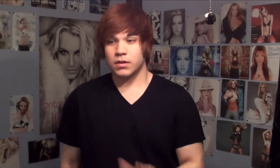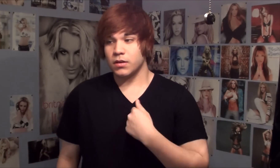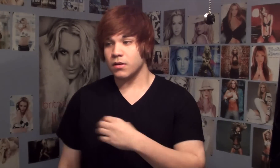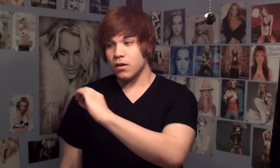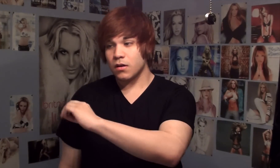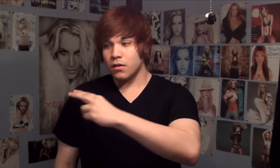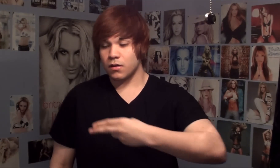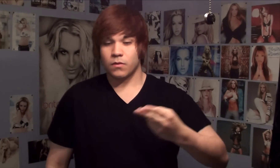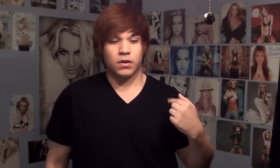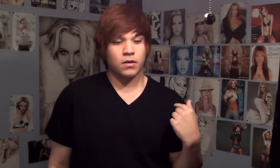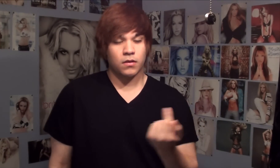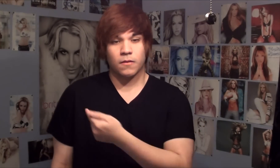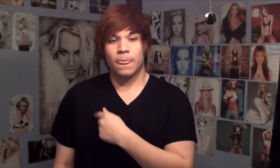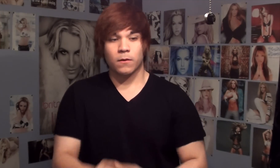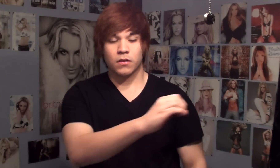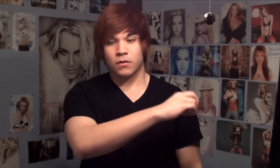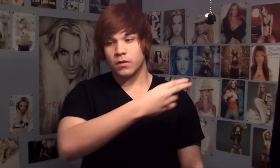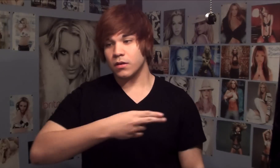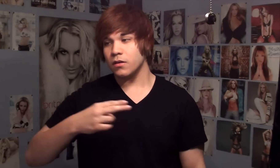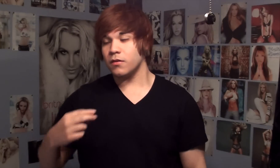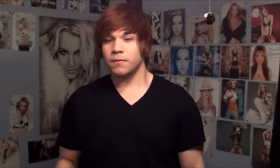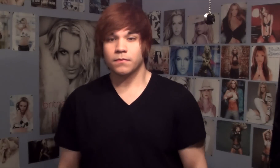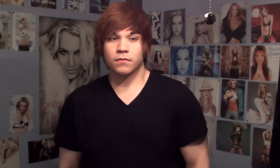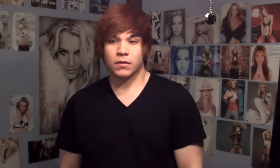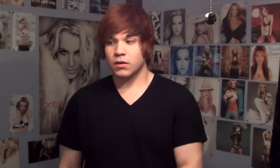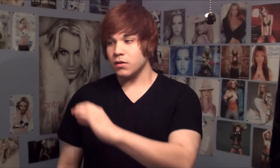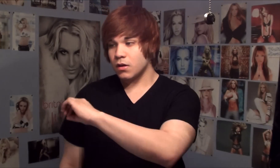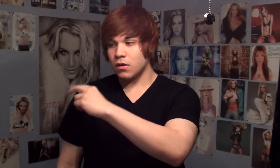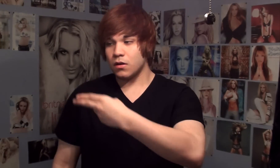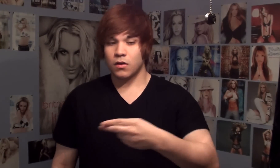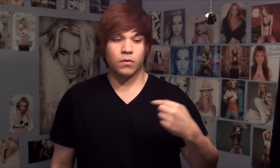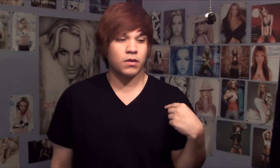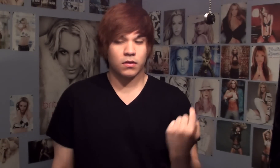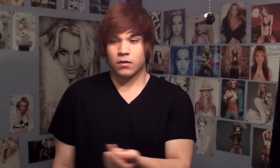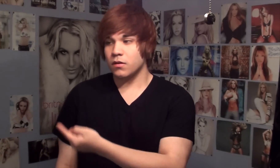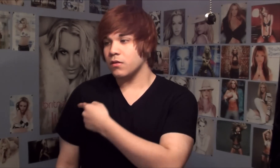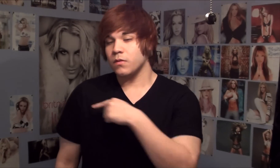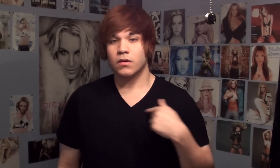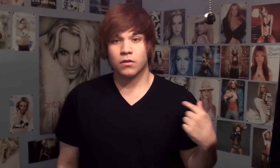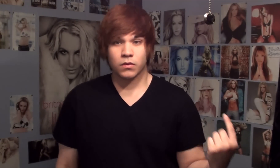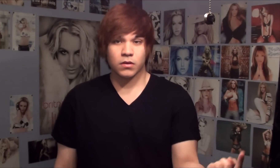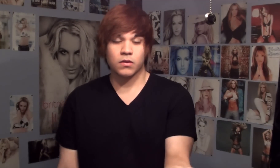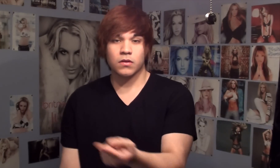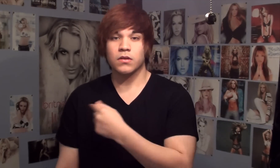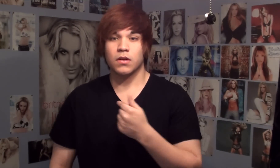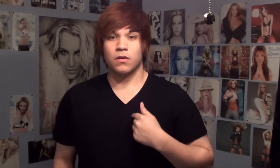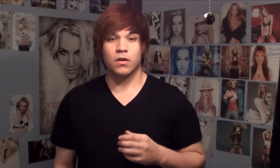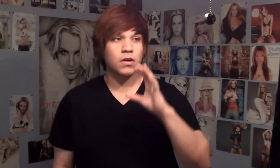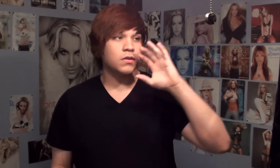saying oh, we oh, we oh, we oh. We saying oh, we oh, we oh, we oh. I wanna